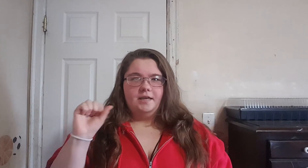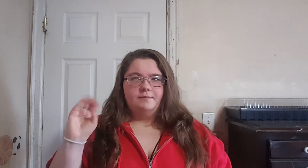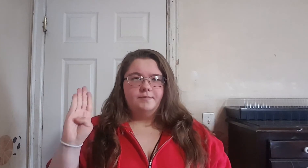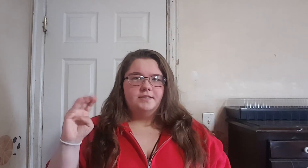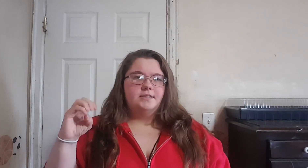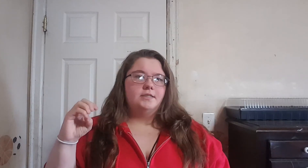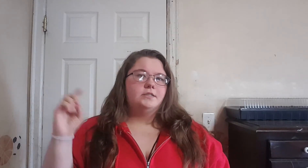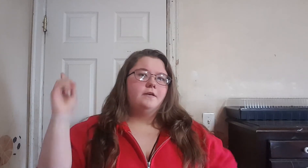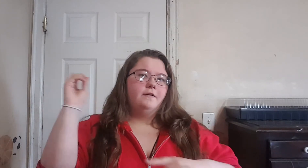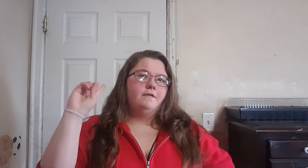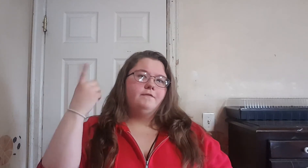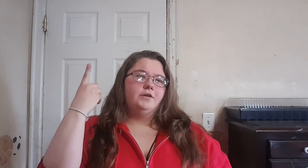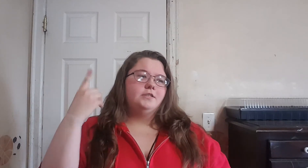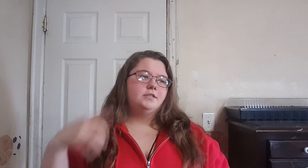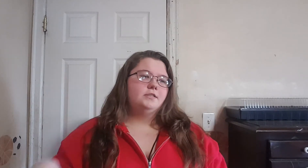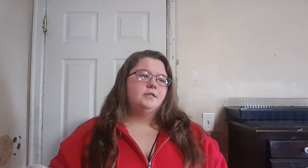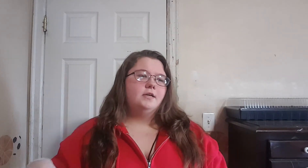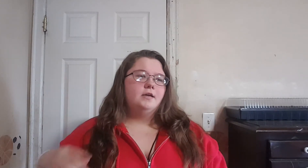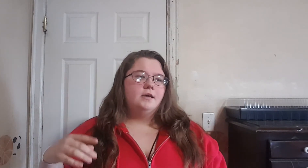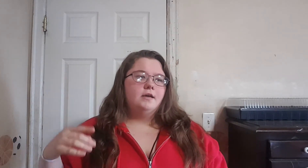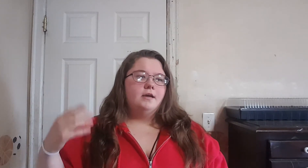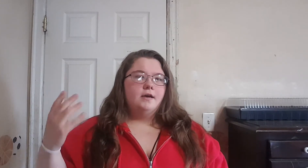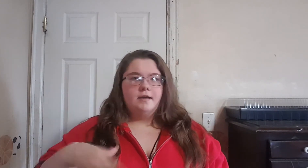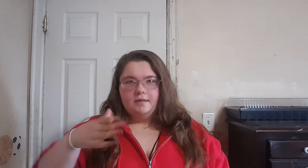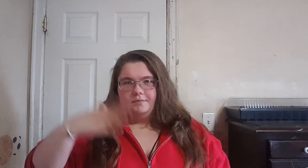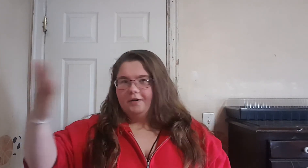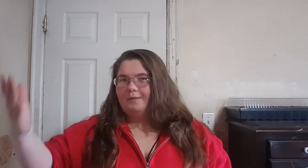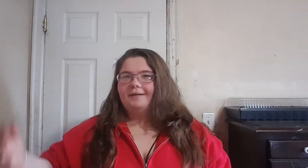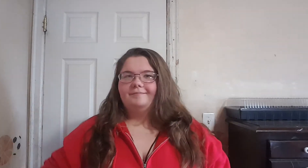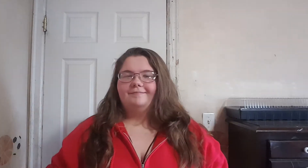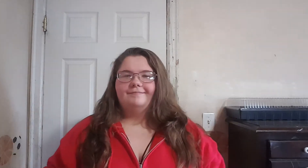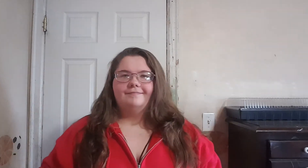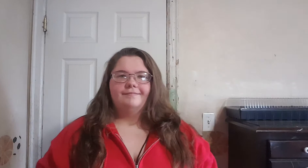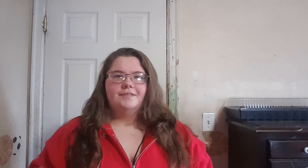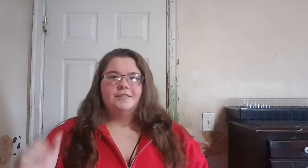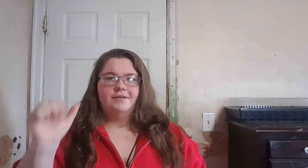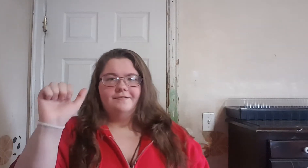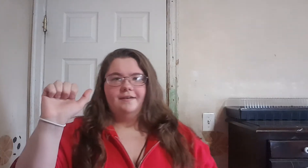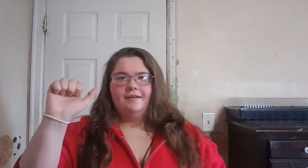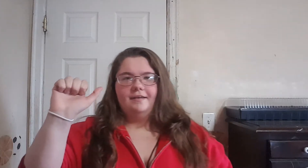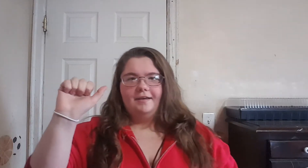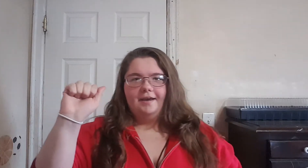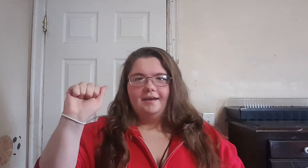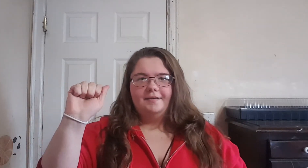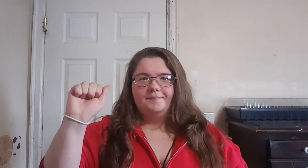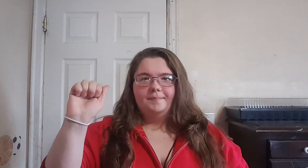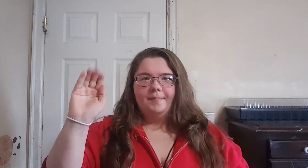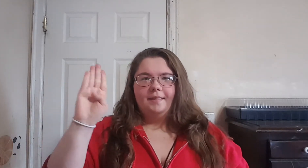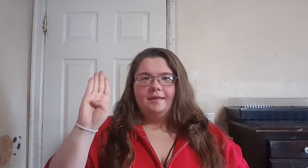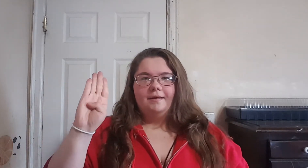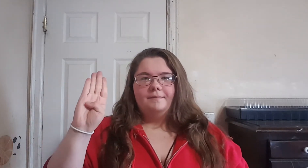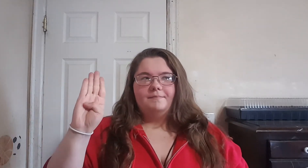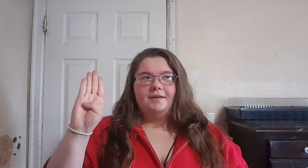ABCs first and then we'll go on so we have a B